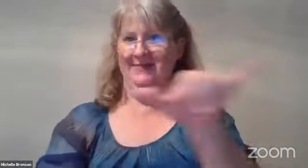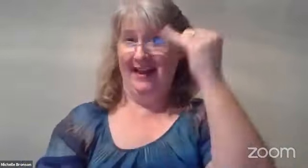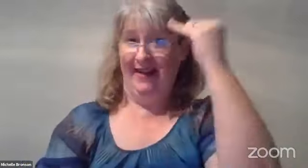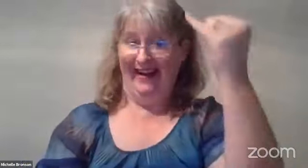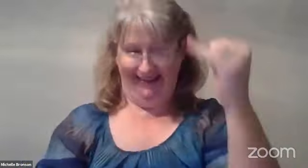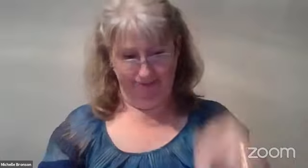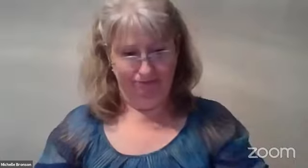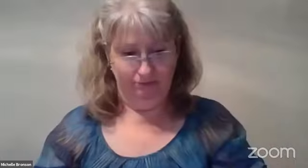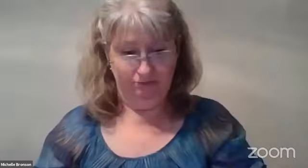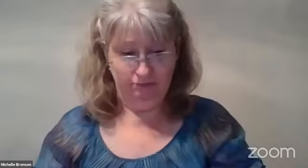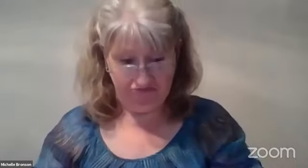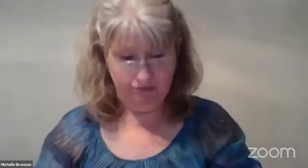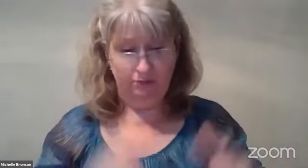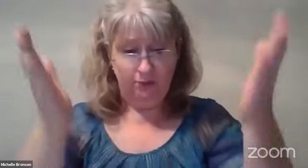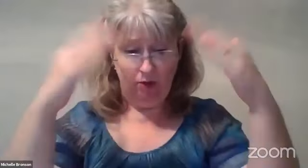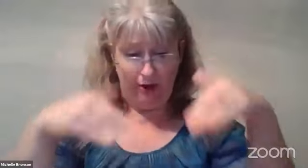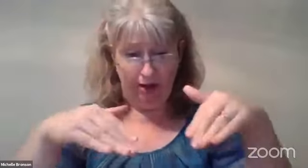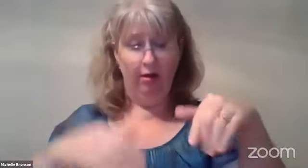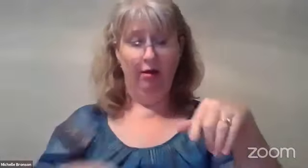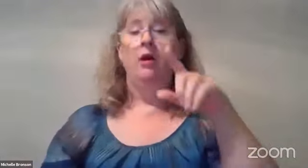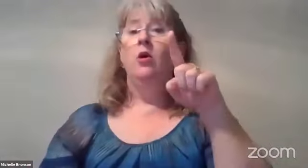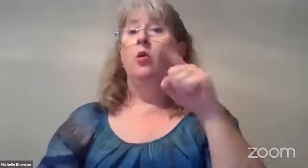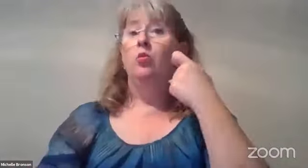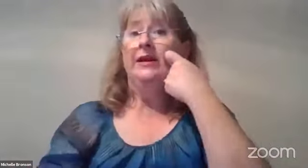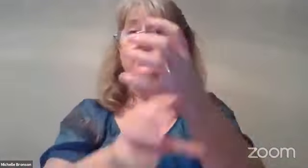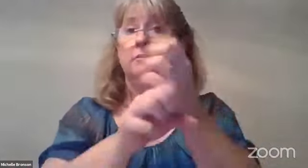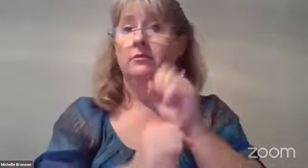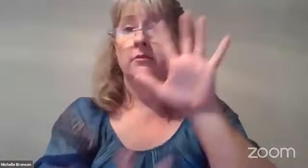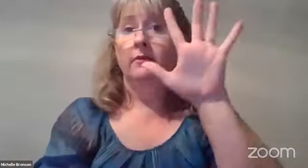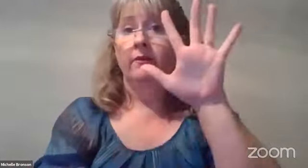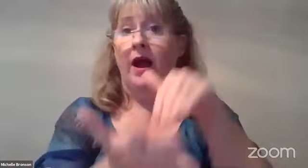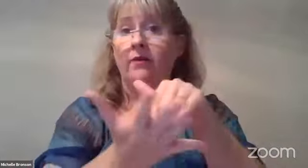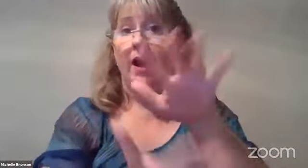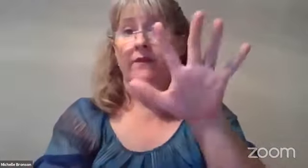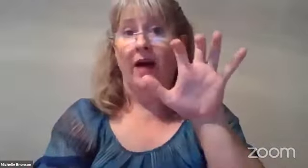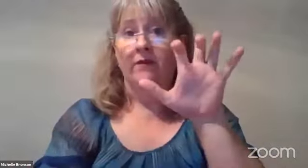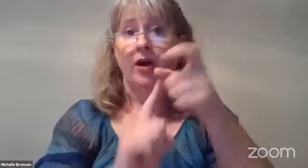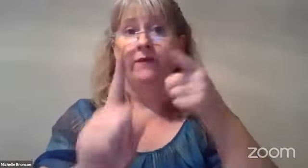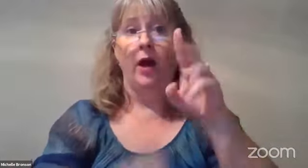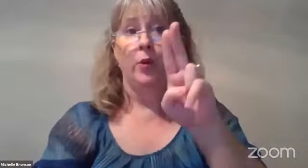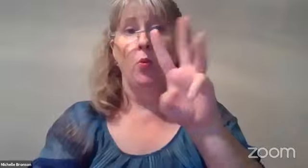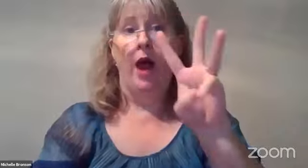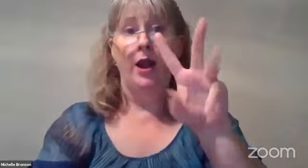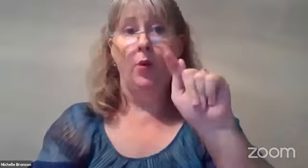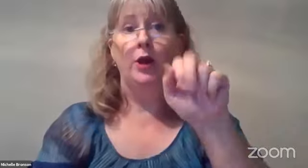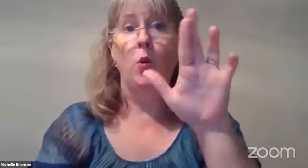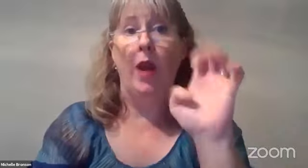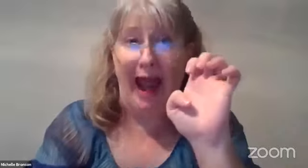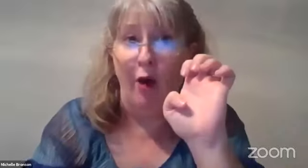did some research, and I think it was a great idea. We also received $5,500